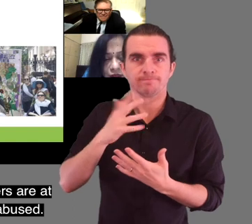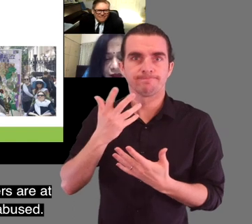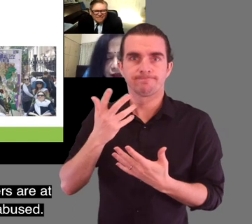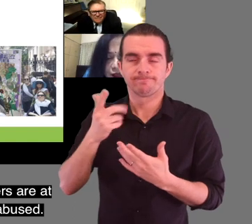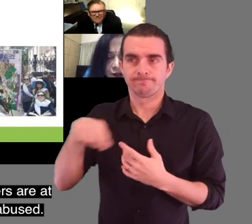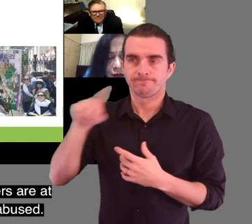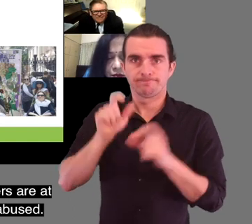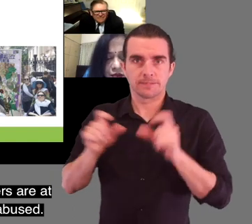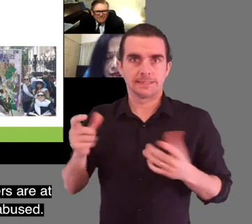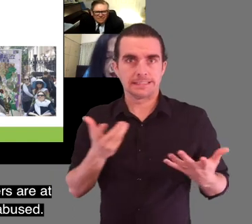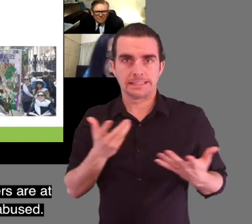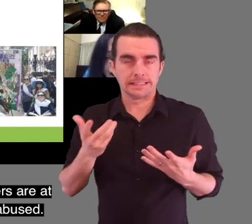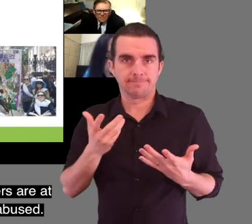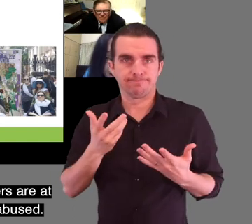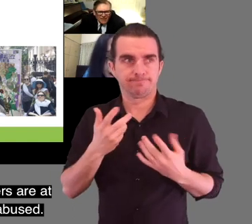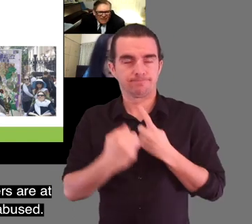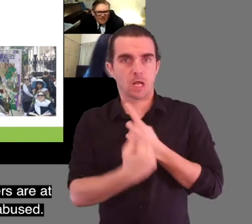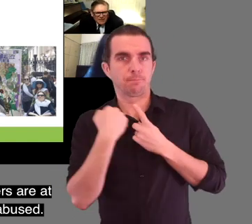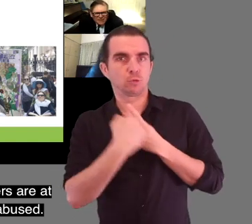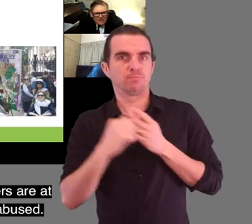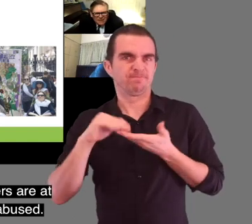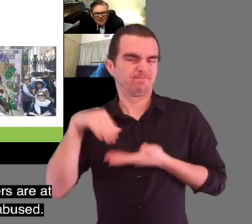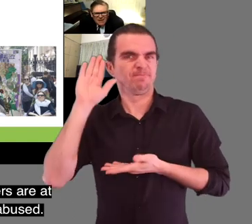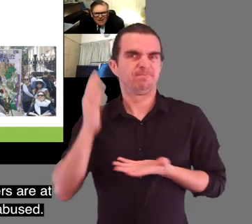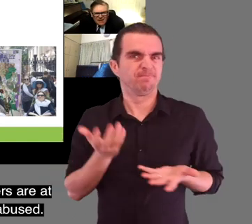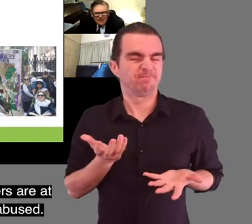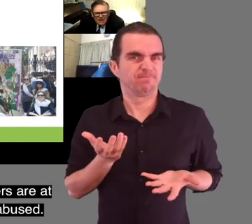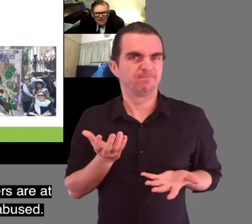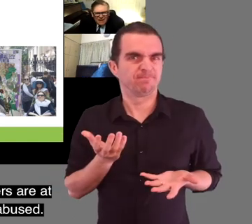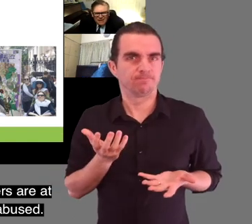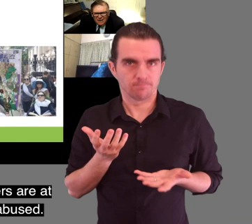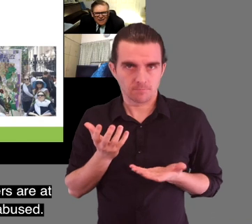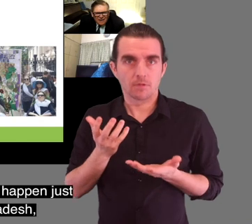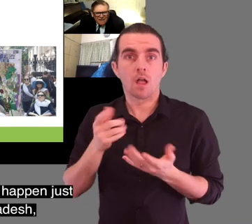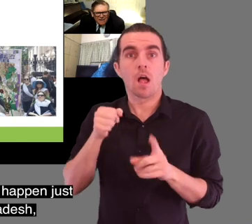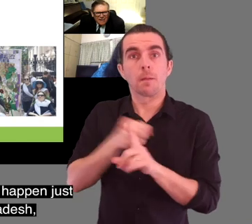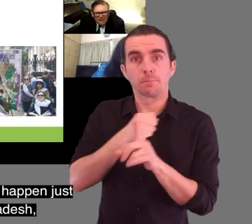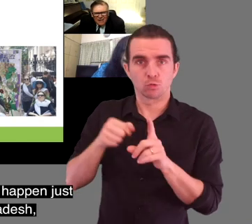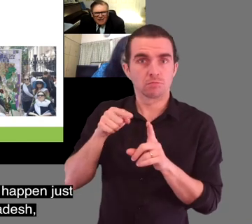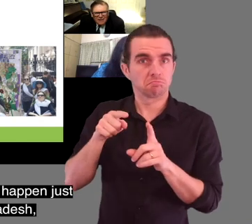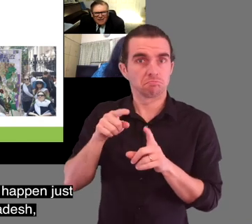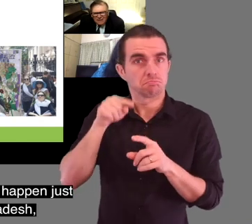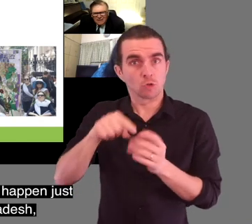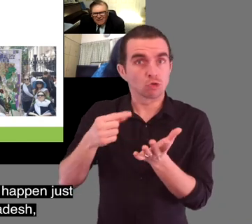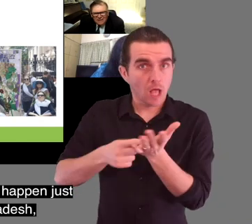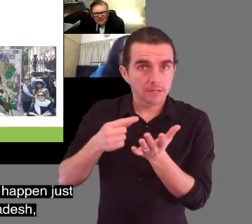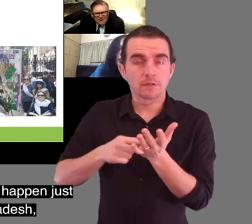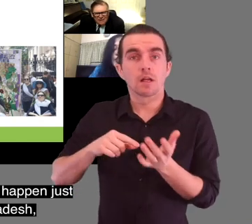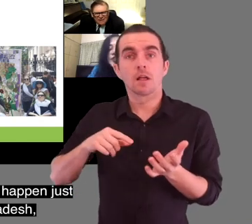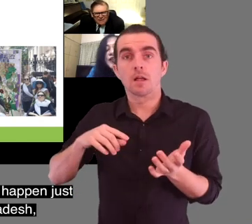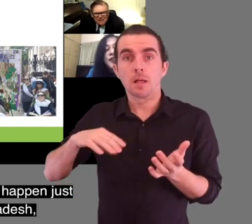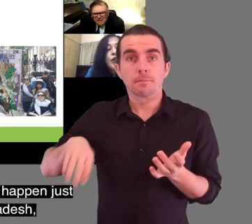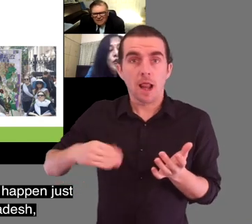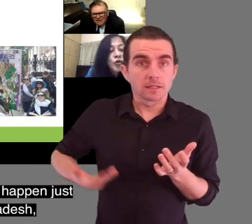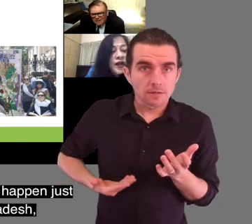show that their members are at a greater risk of being abused. And this kind of abuse did not happen